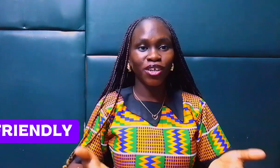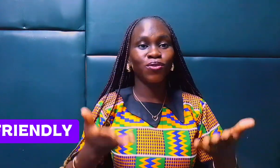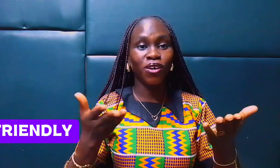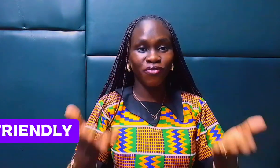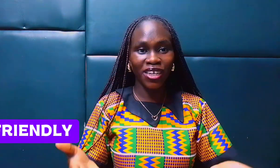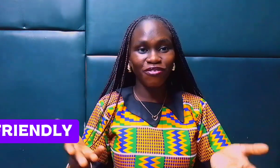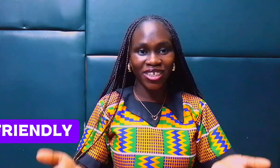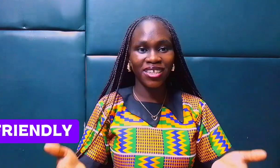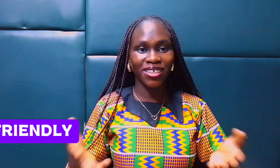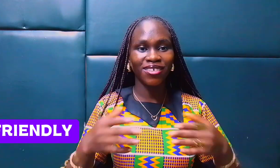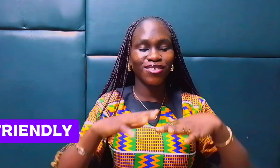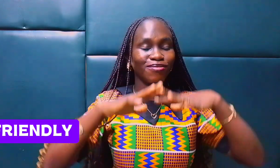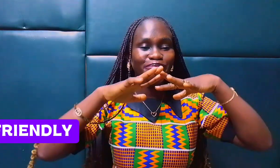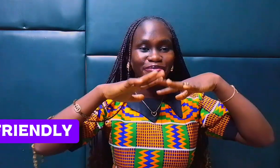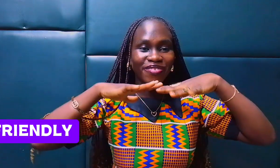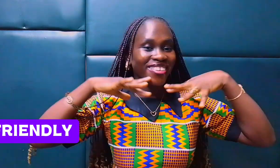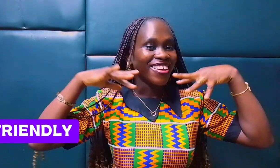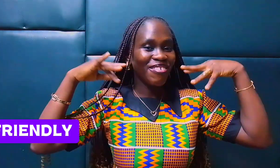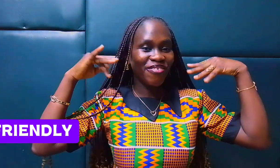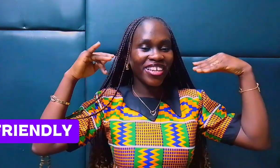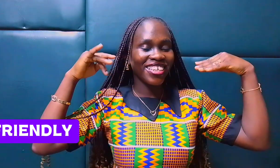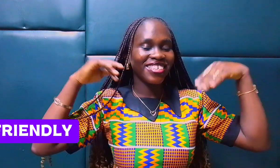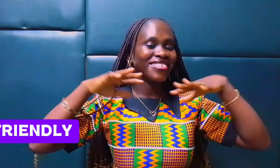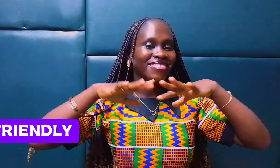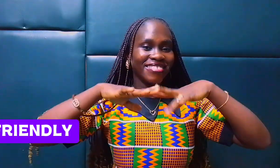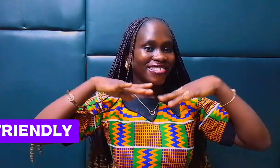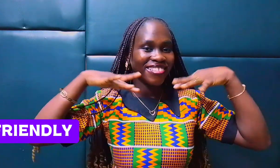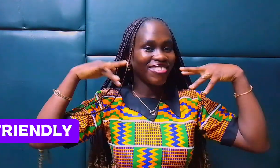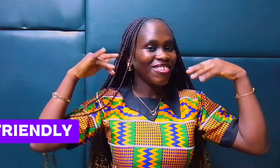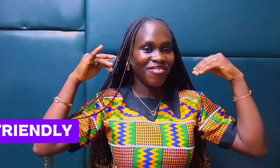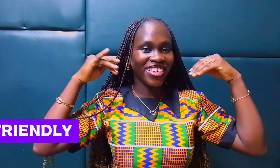that you are really friendly. So friendly.